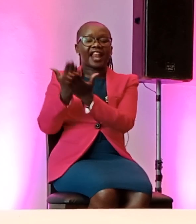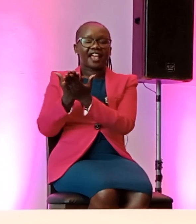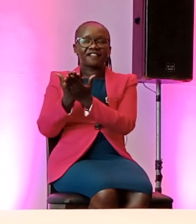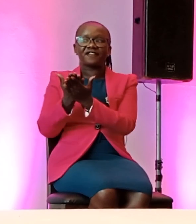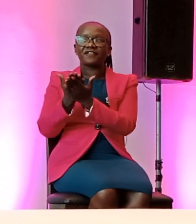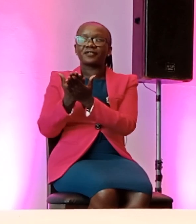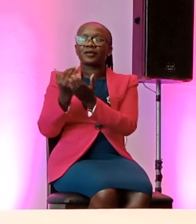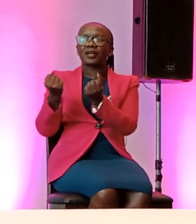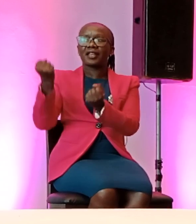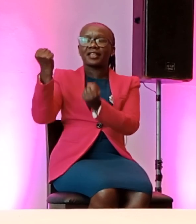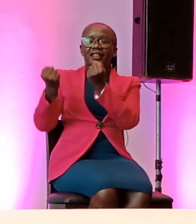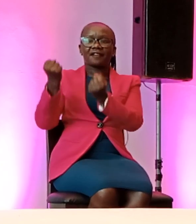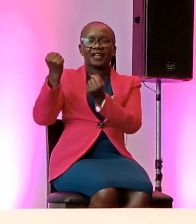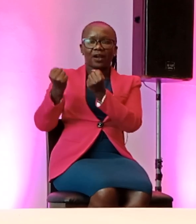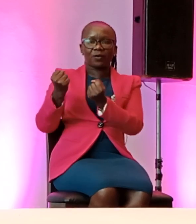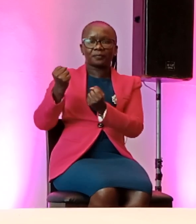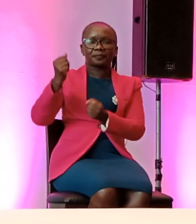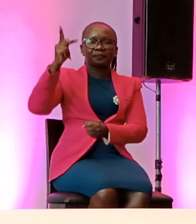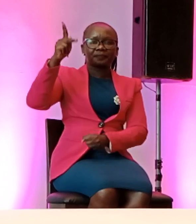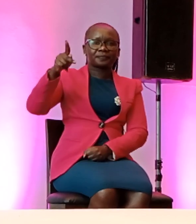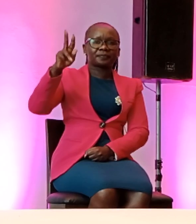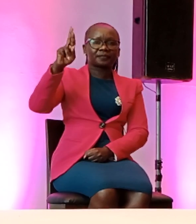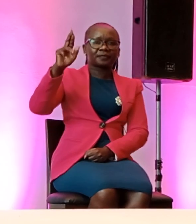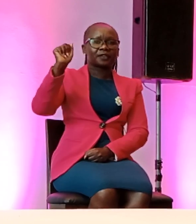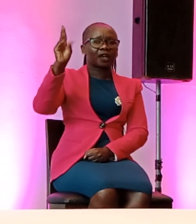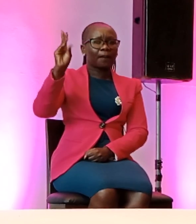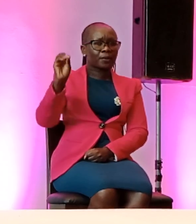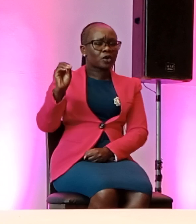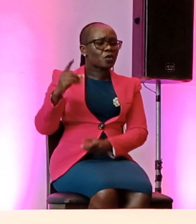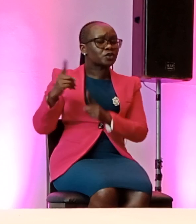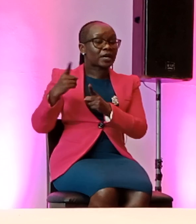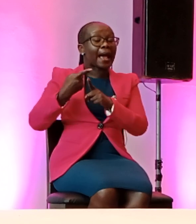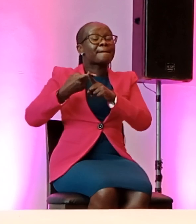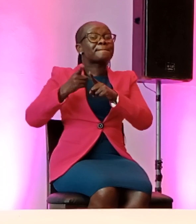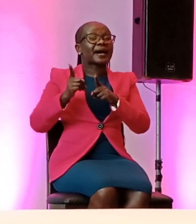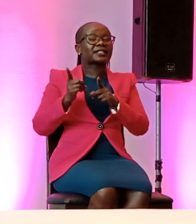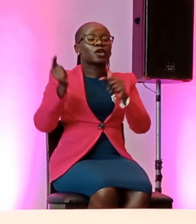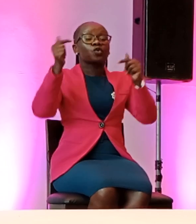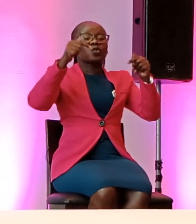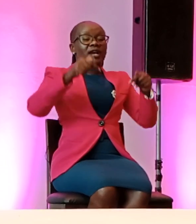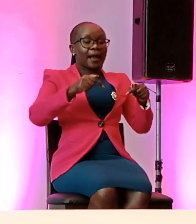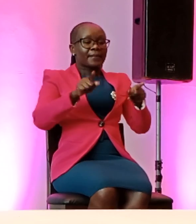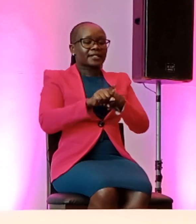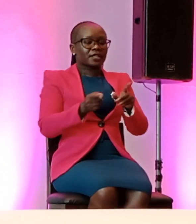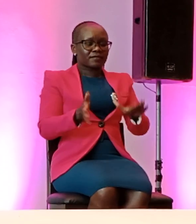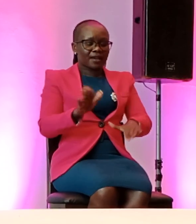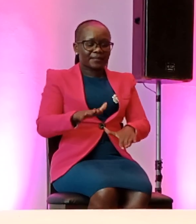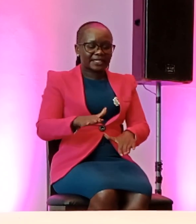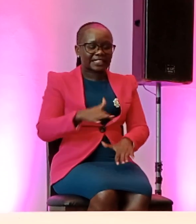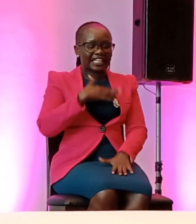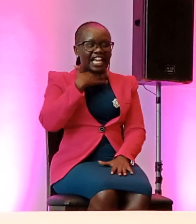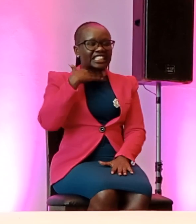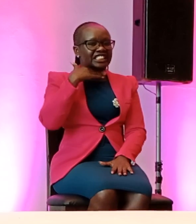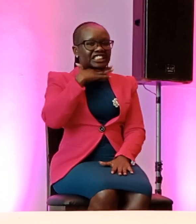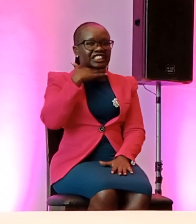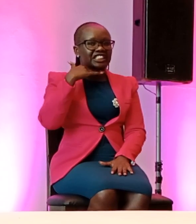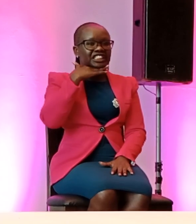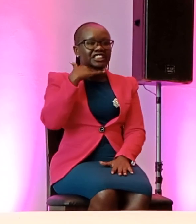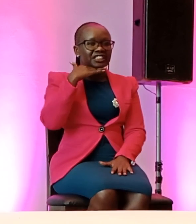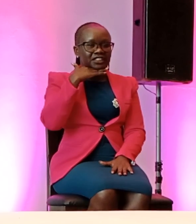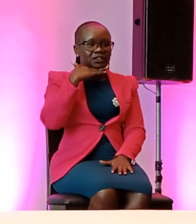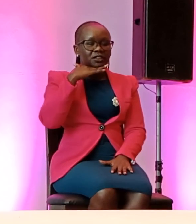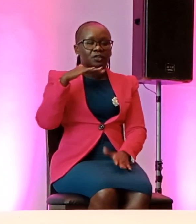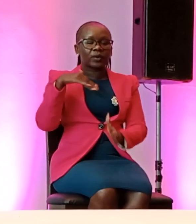arrived in was a Prado, you'll be talking. But you come and your feet look so dirty. You